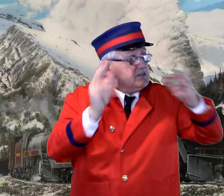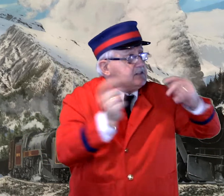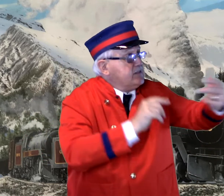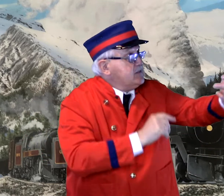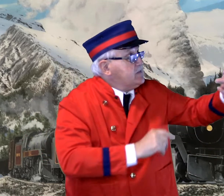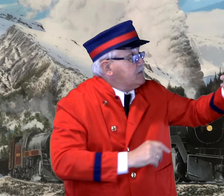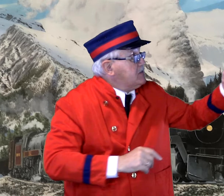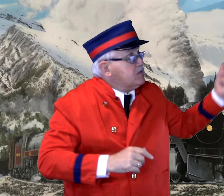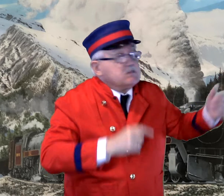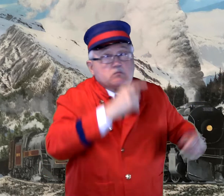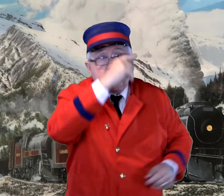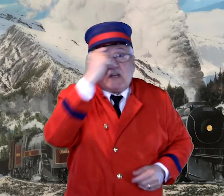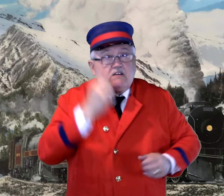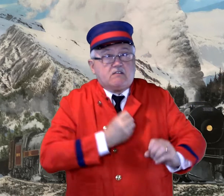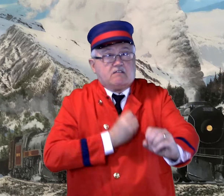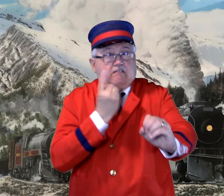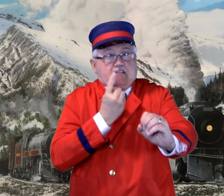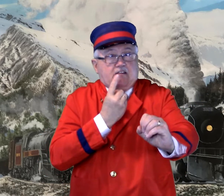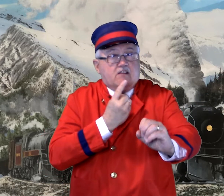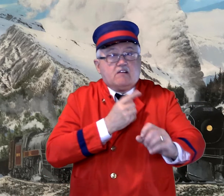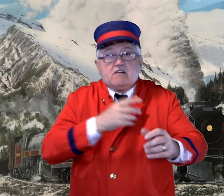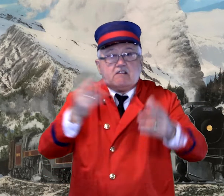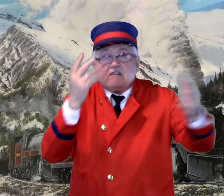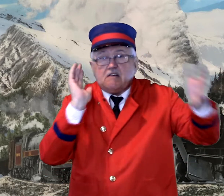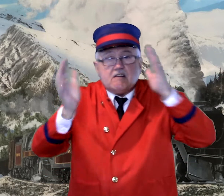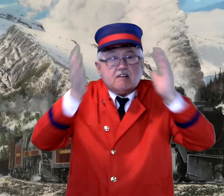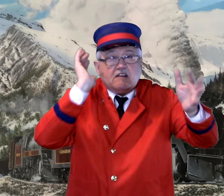somebody would see, a black car, and that was their color, so